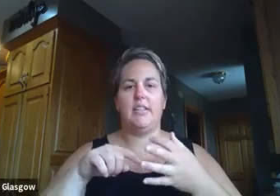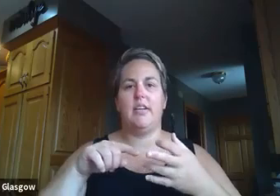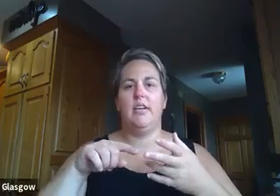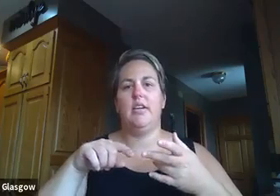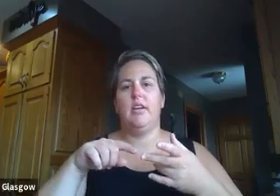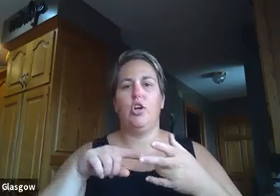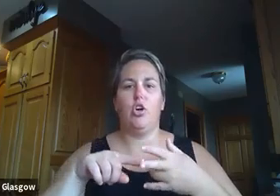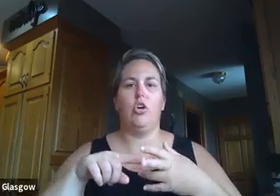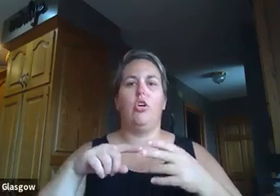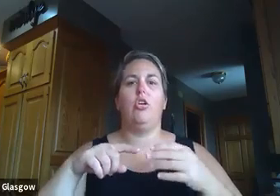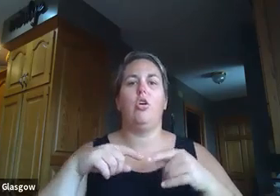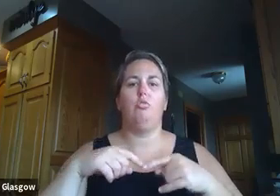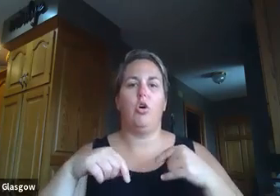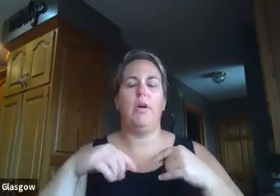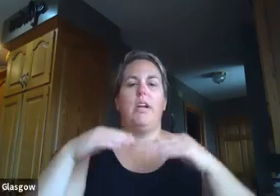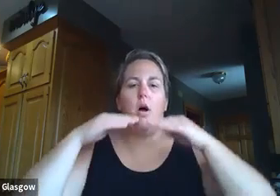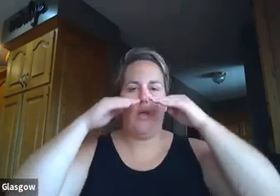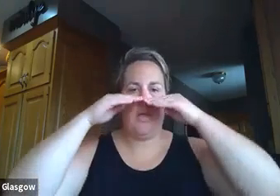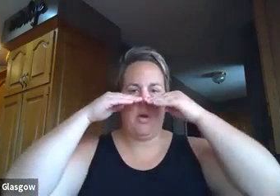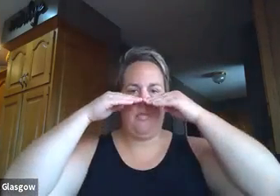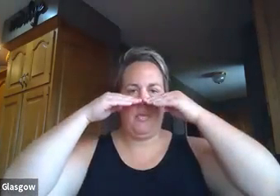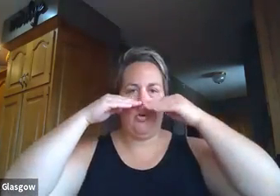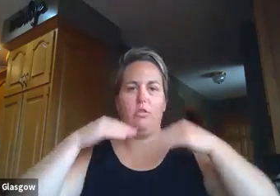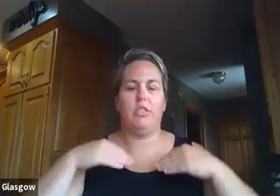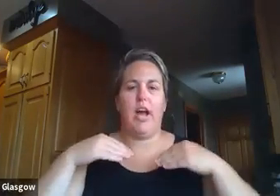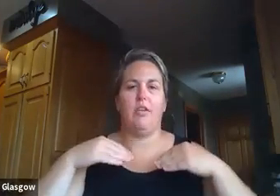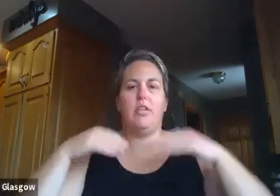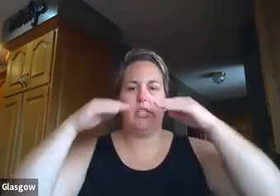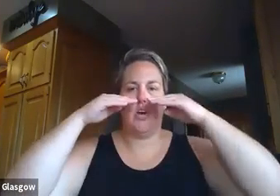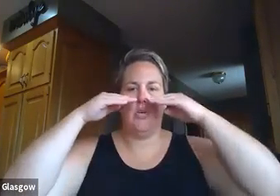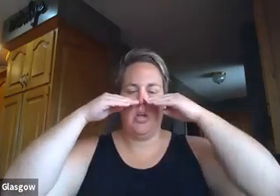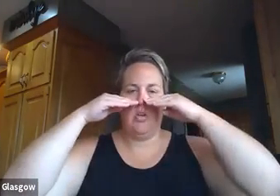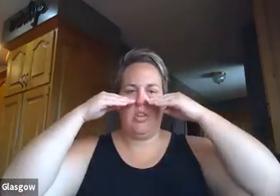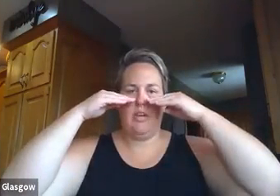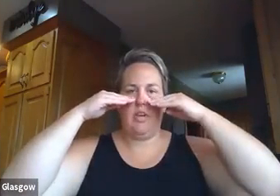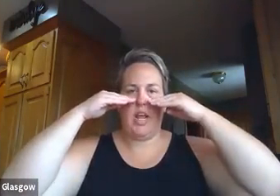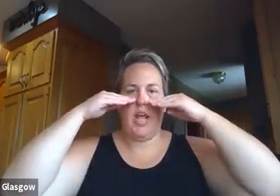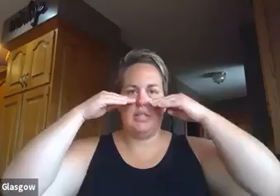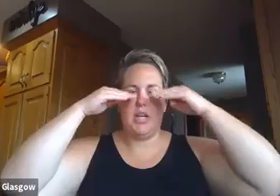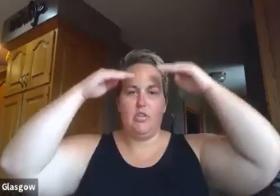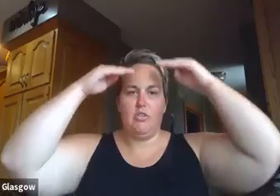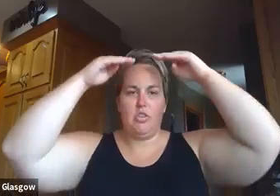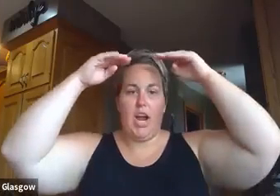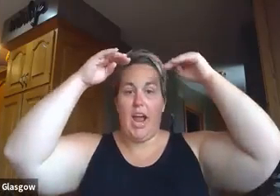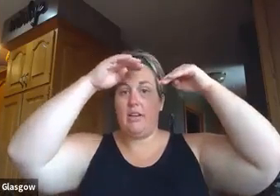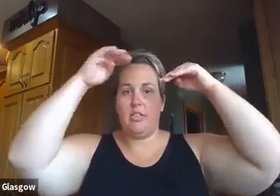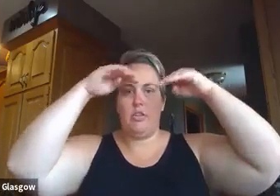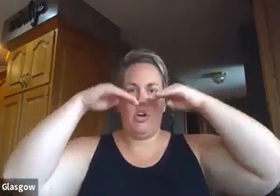niece, girl, woman, all of them are from your nose down. So you can think of it as men usually wear a hat, so they're